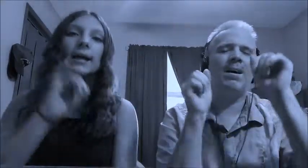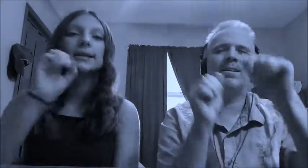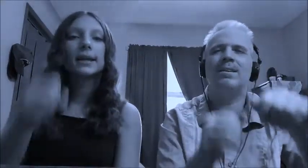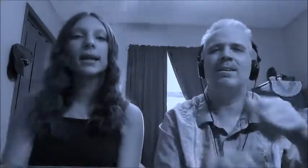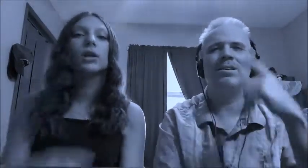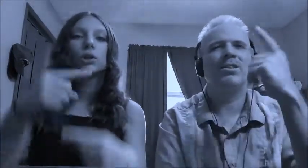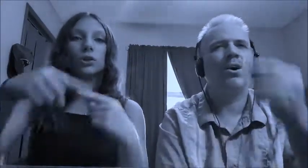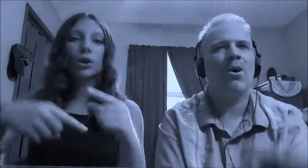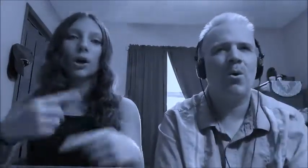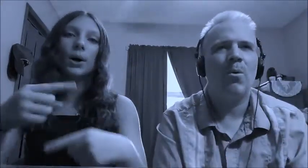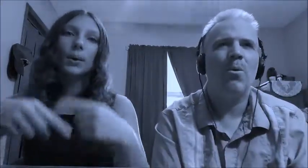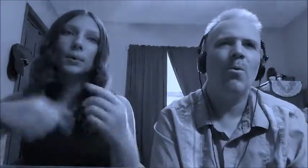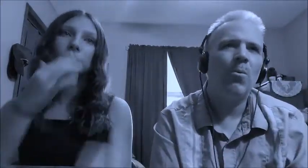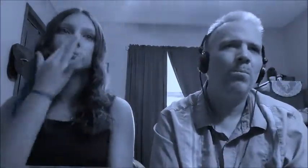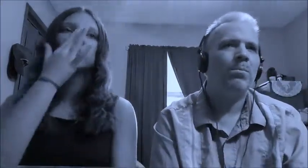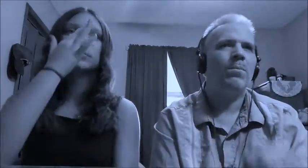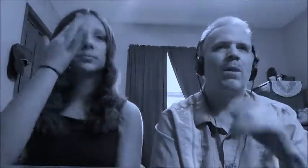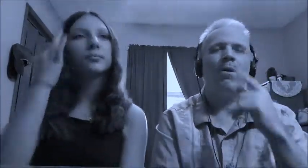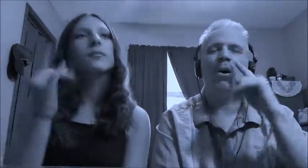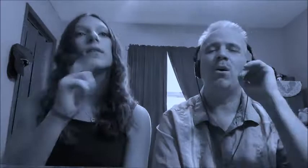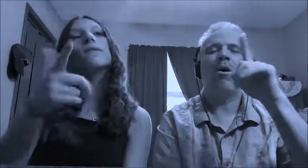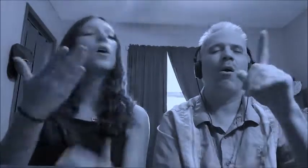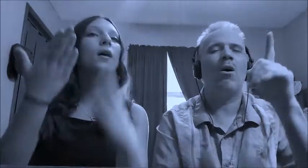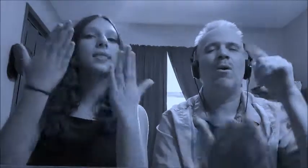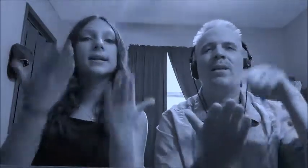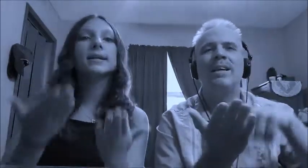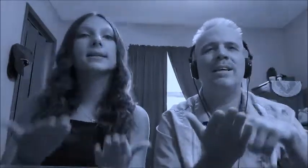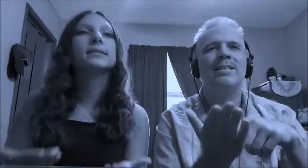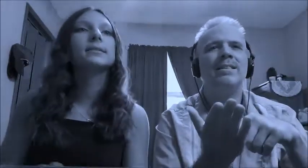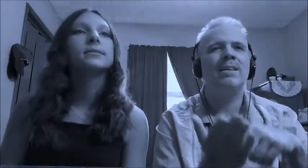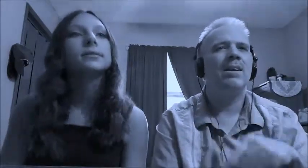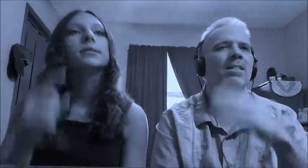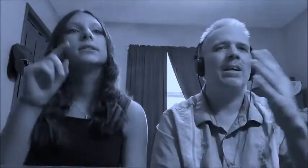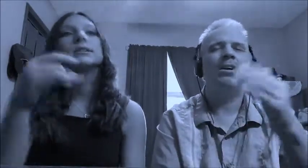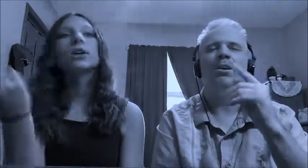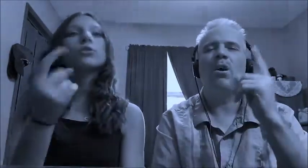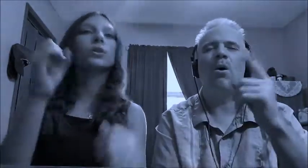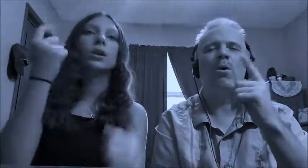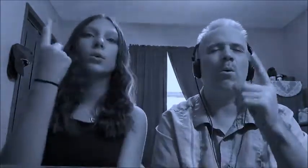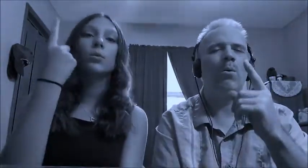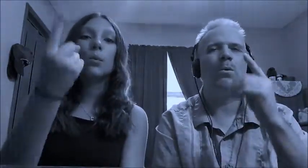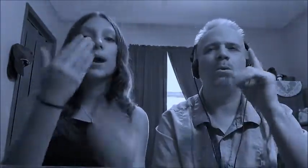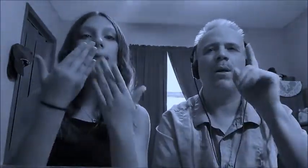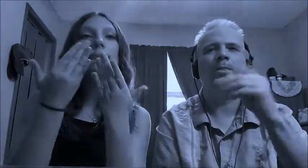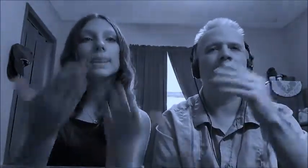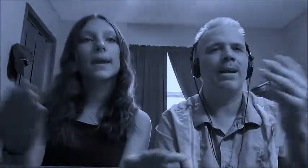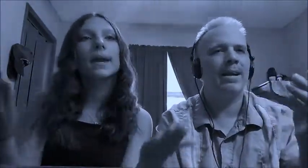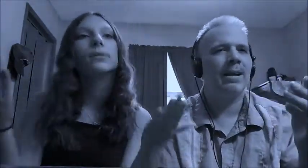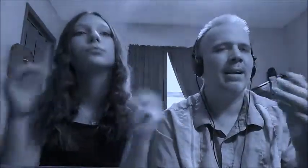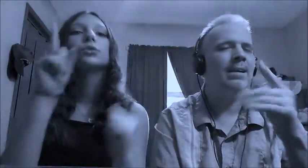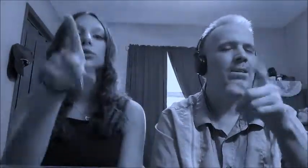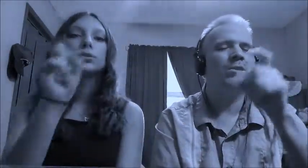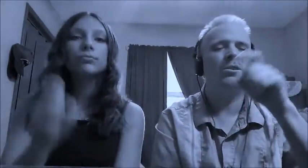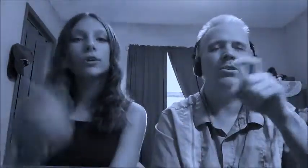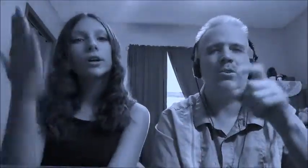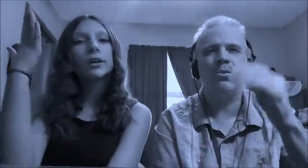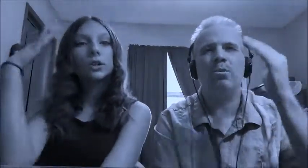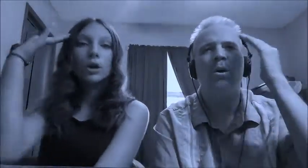I can go For all this, there's only one thing you should